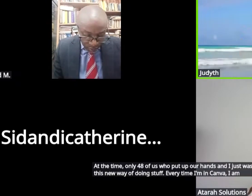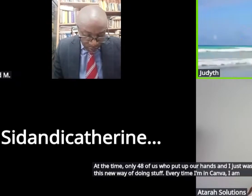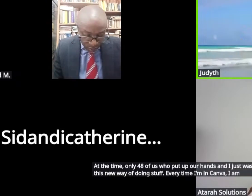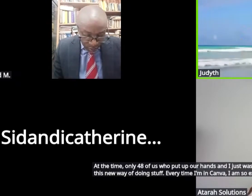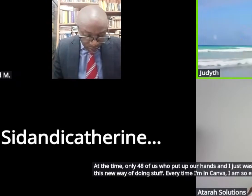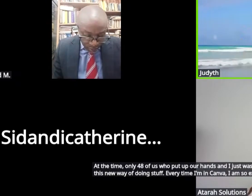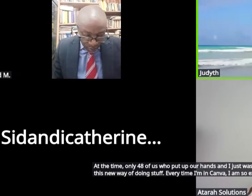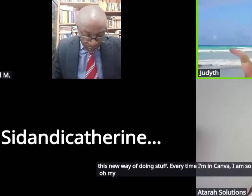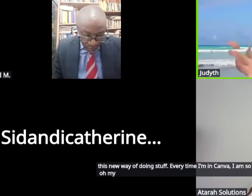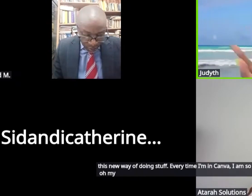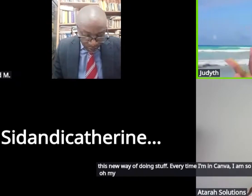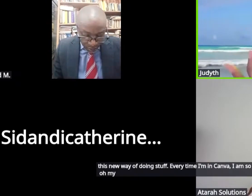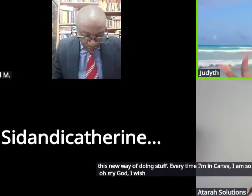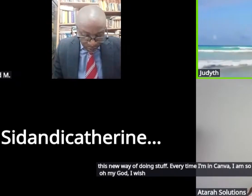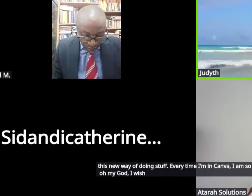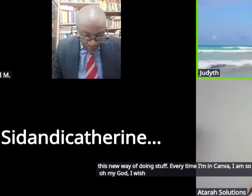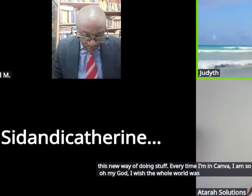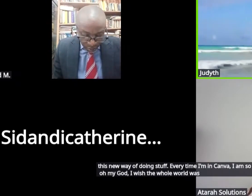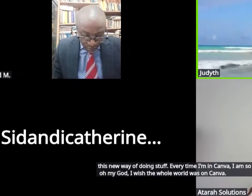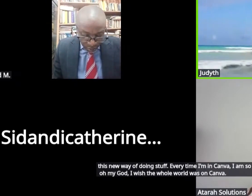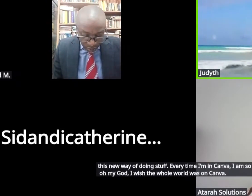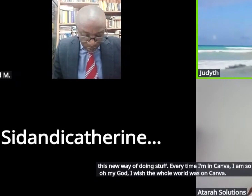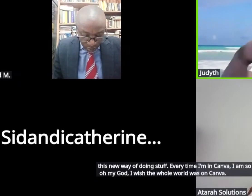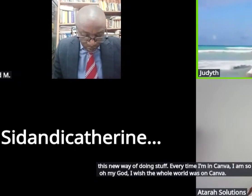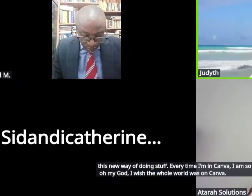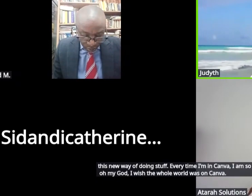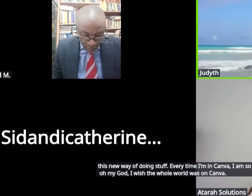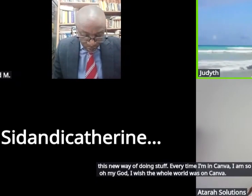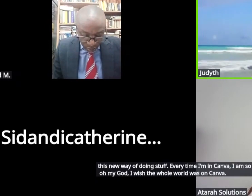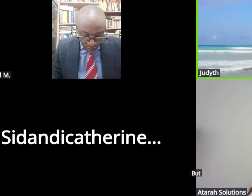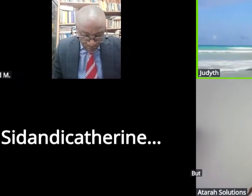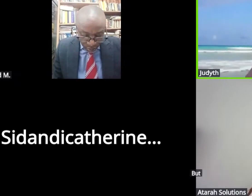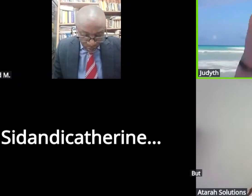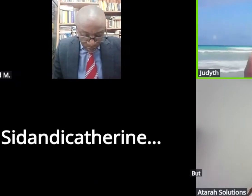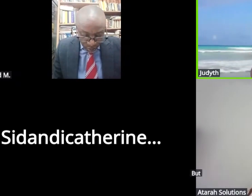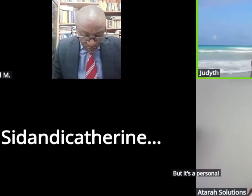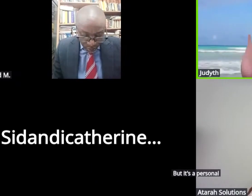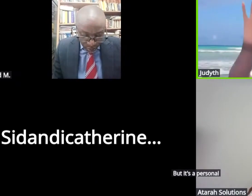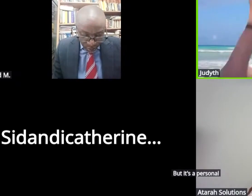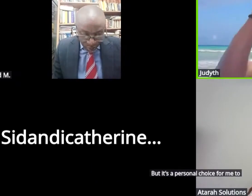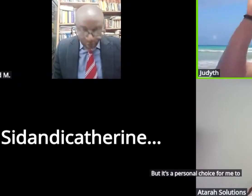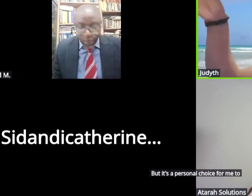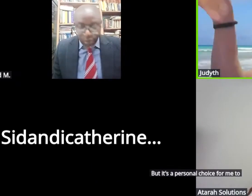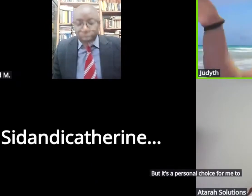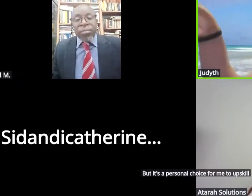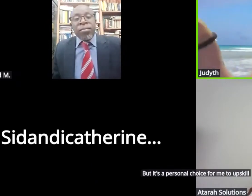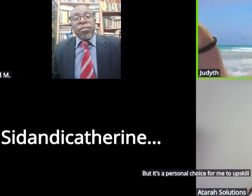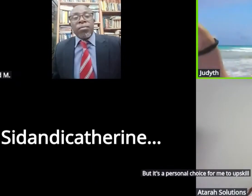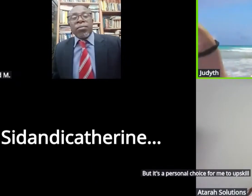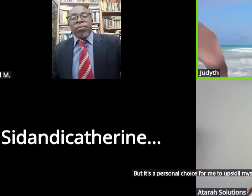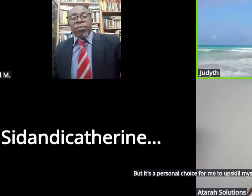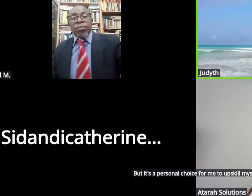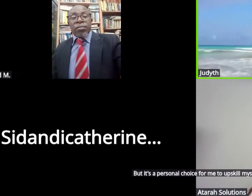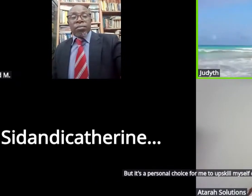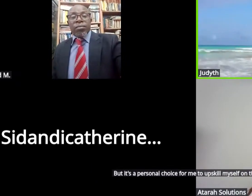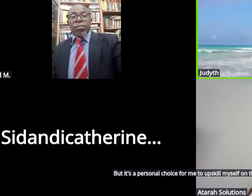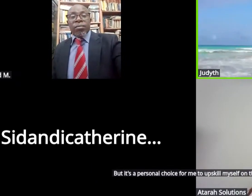my God, I wish the whole world was on Canva. But it's a personal choice for me to upskill myself on this AI